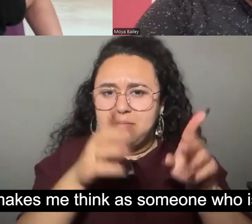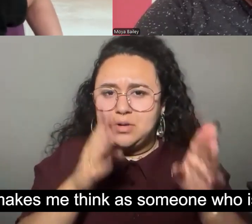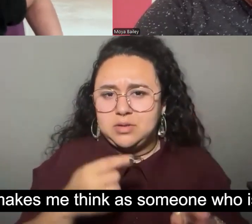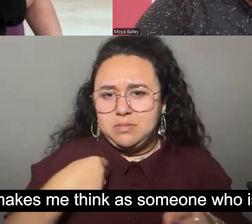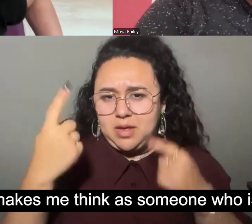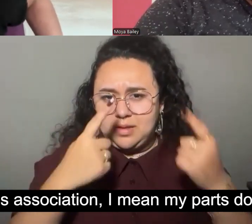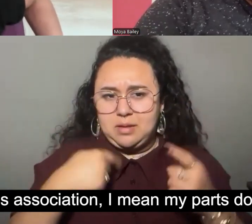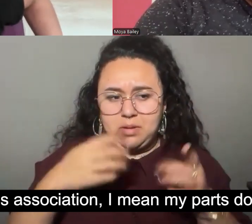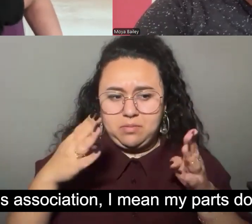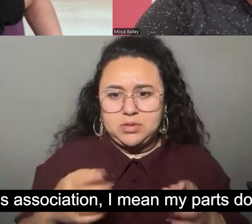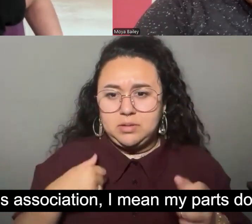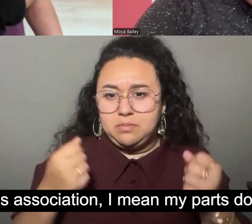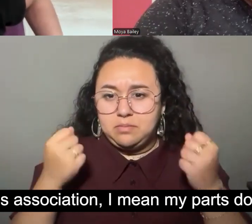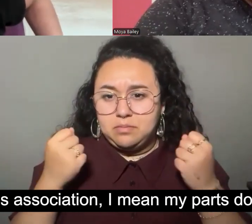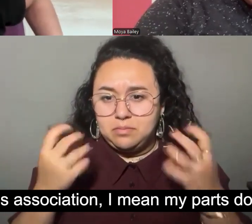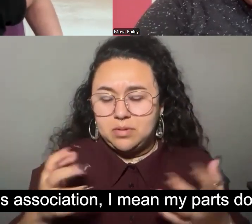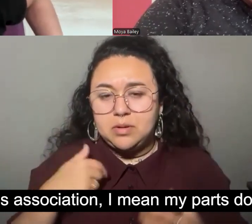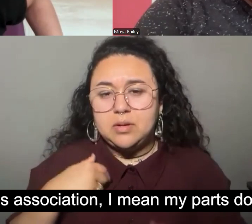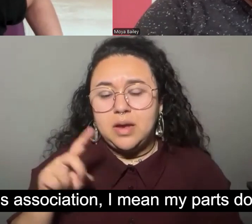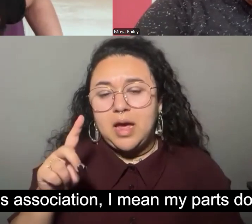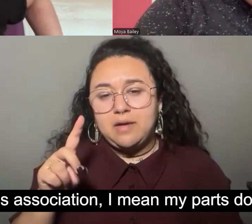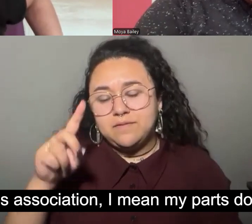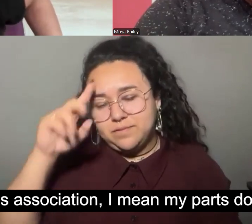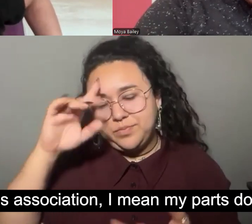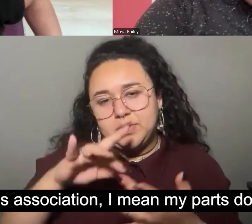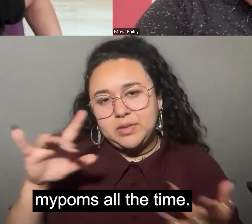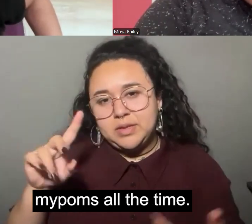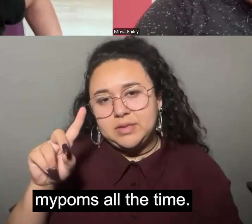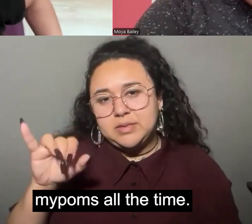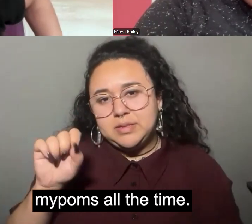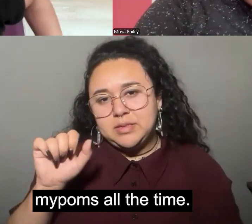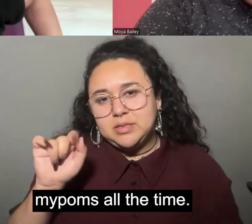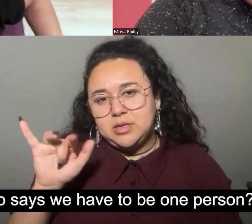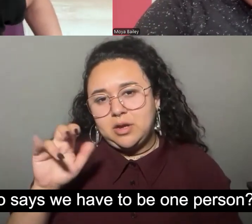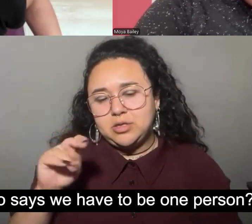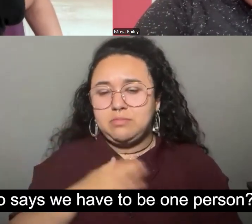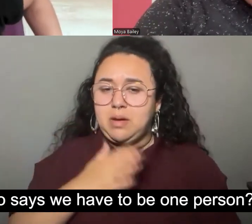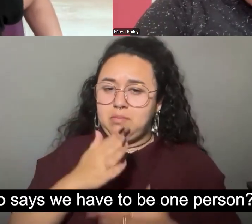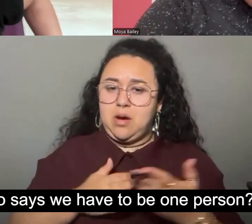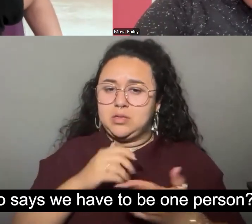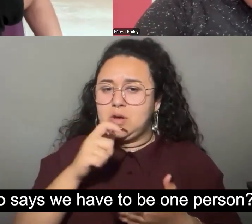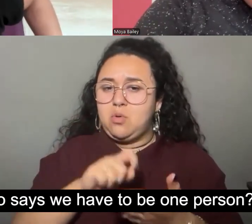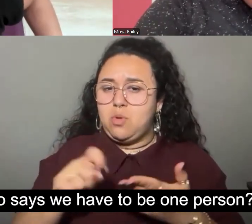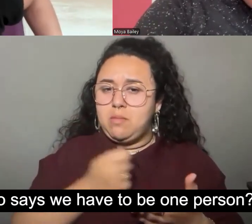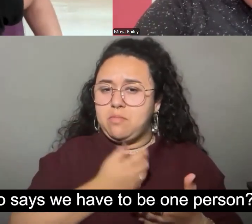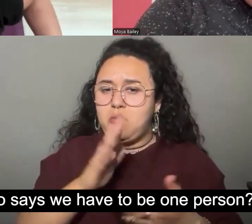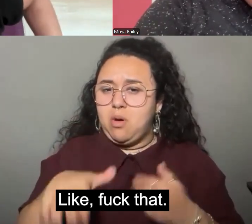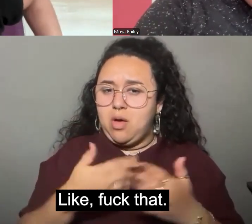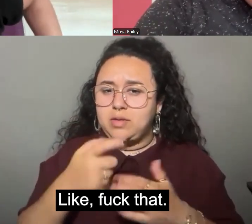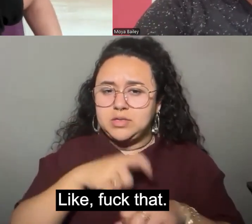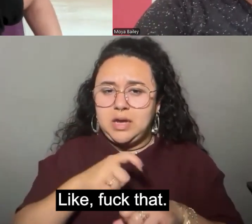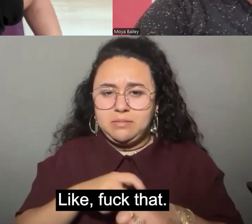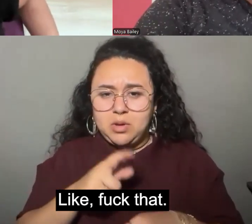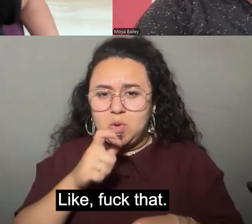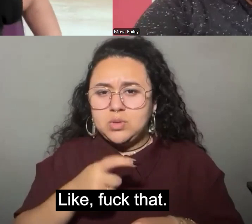who's plural, who has this association. I mean, my parts don't write my poems all the time, but I'm just like, who says that we have to be just one